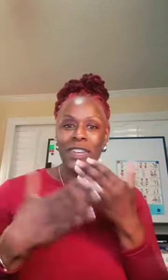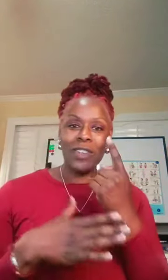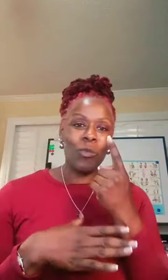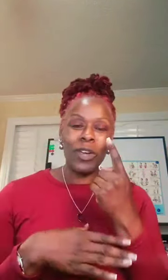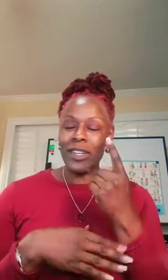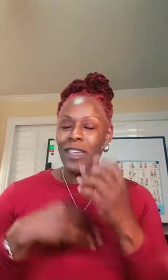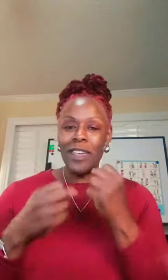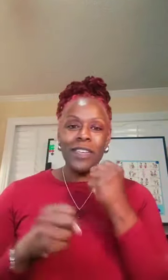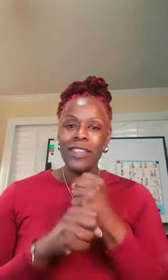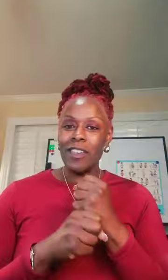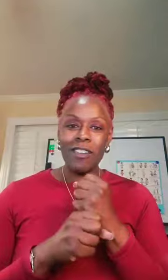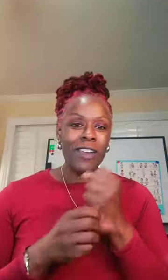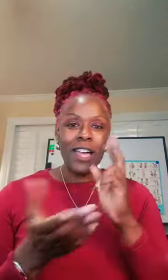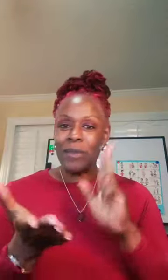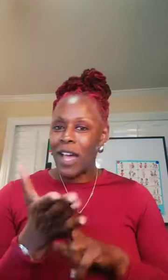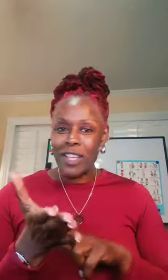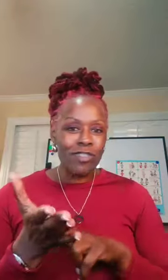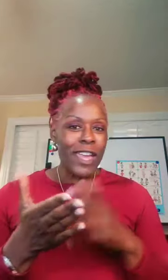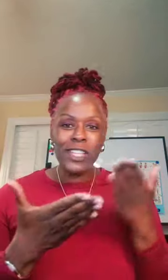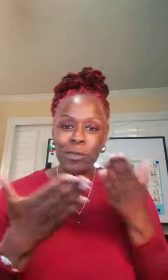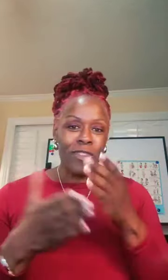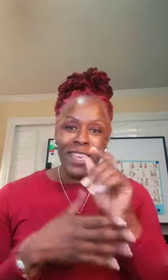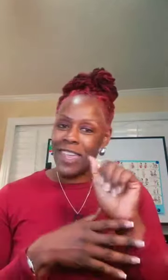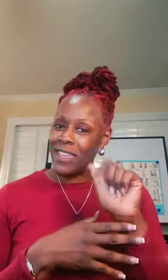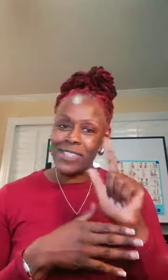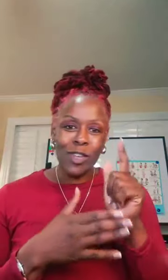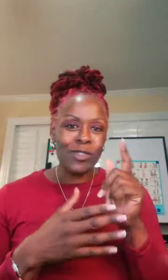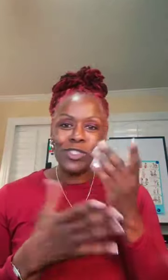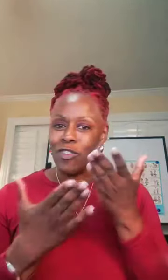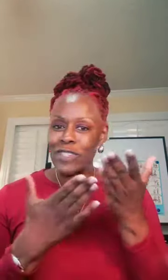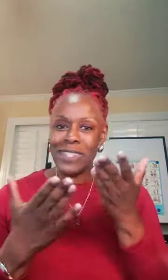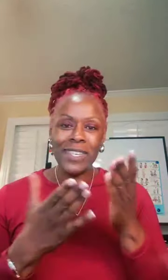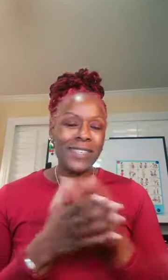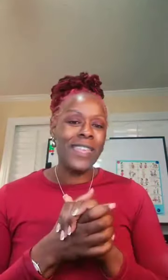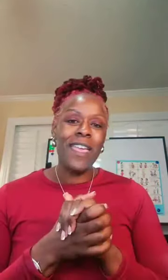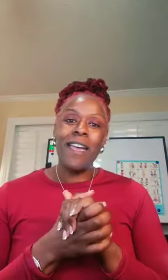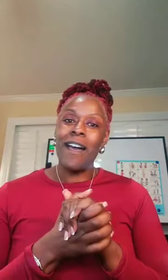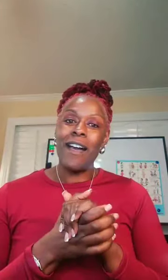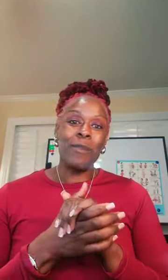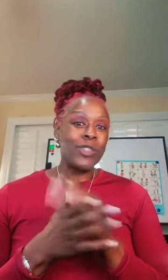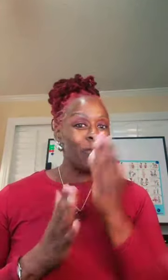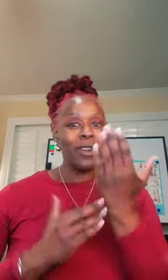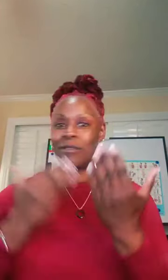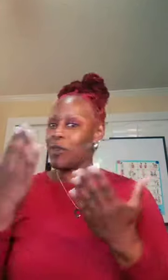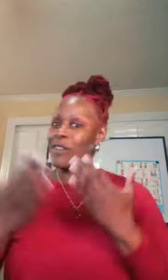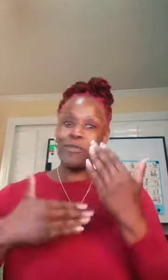a 1-year contract to provide ASL services. So we're